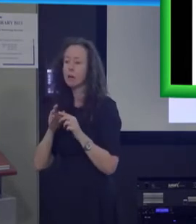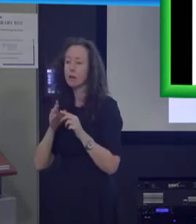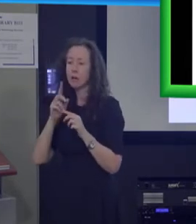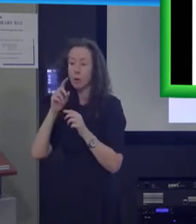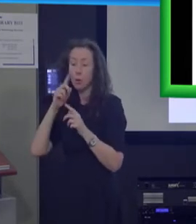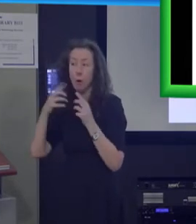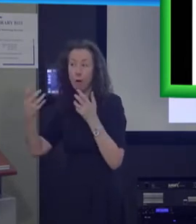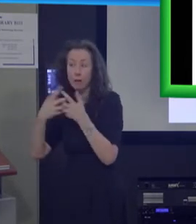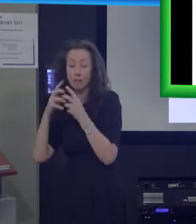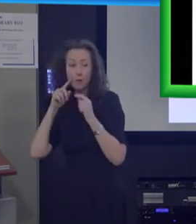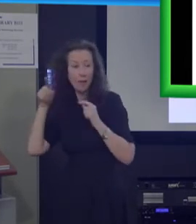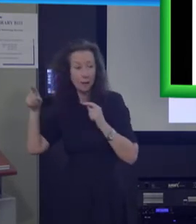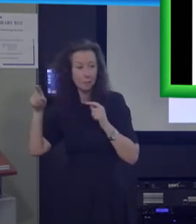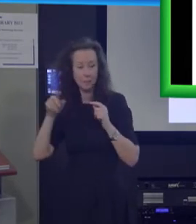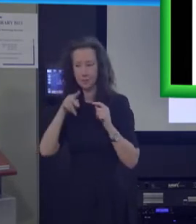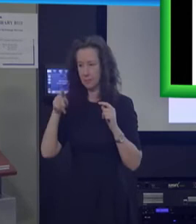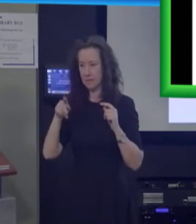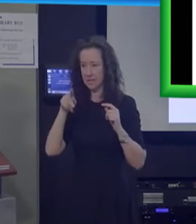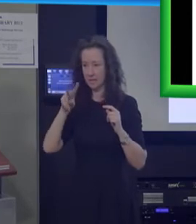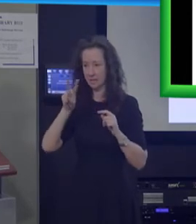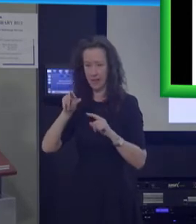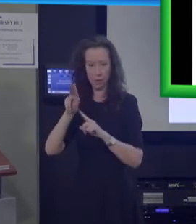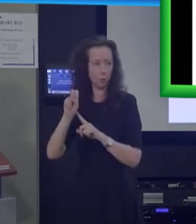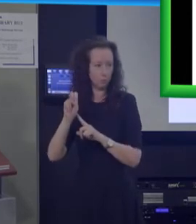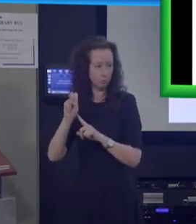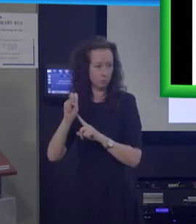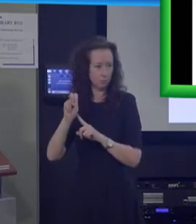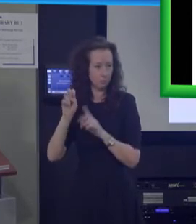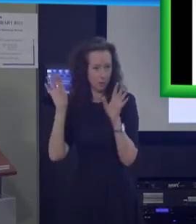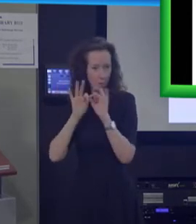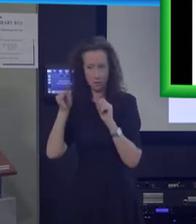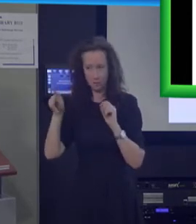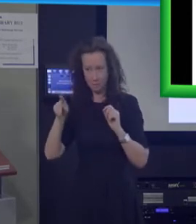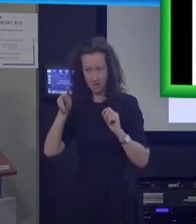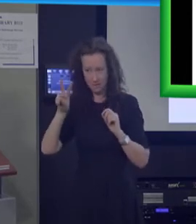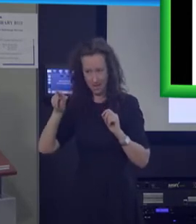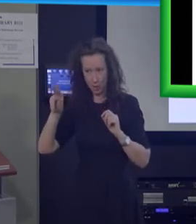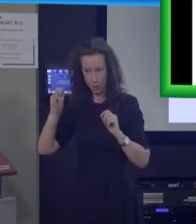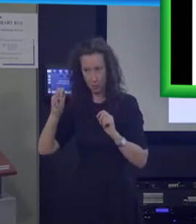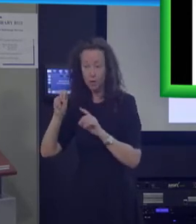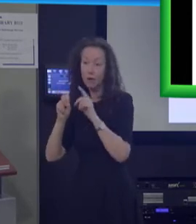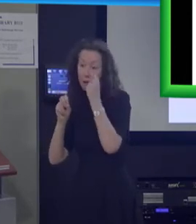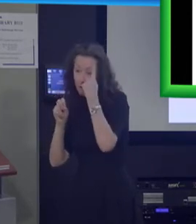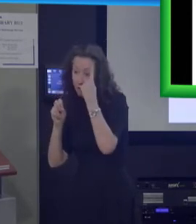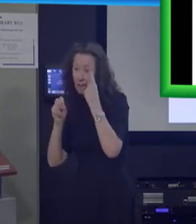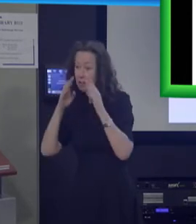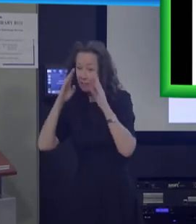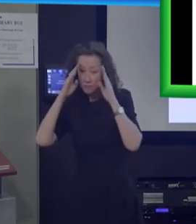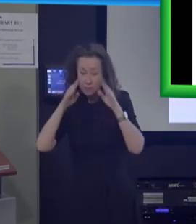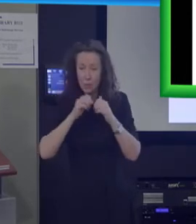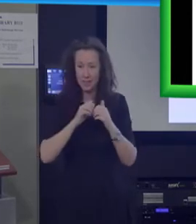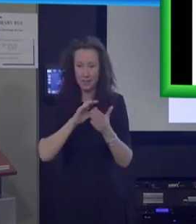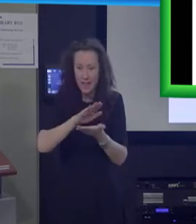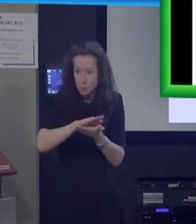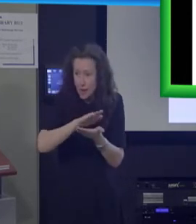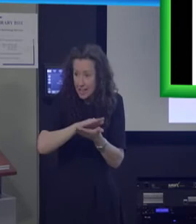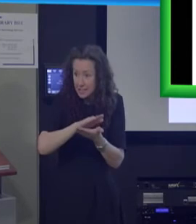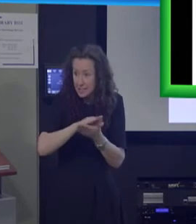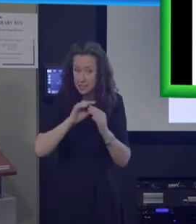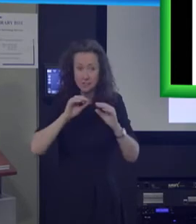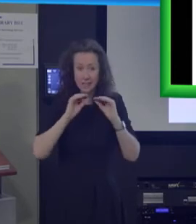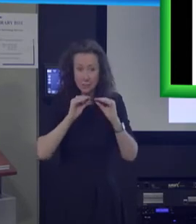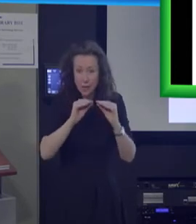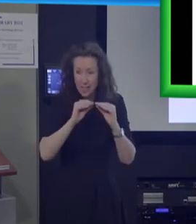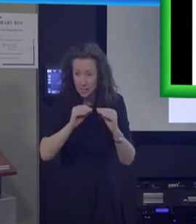is your p-value. But when you're dealing with educational issues, really effect size is really important.